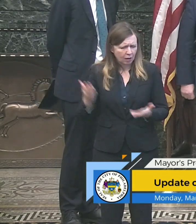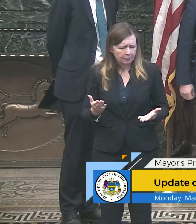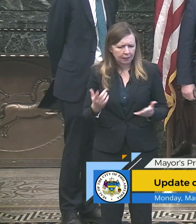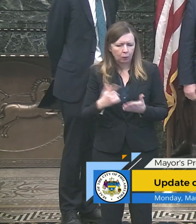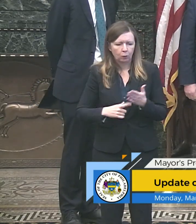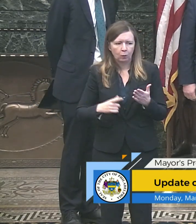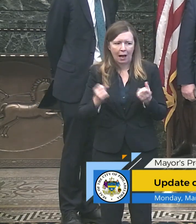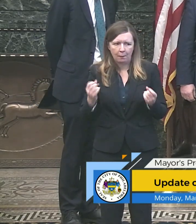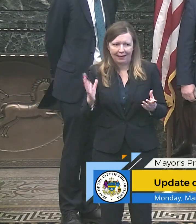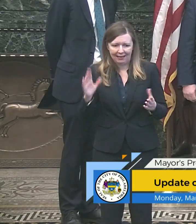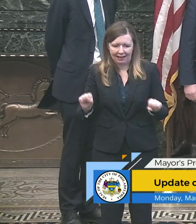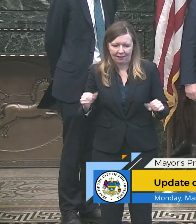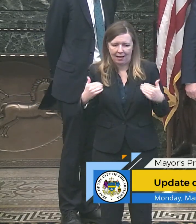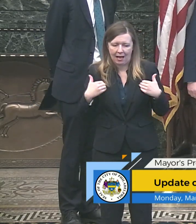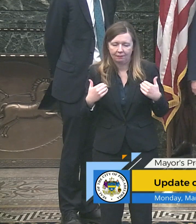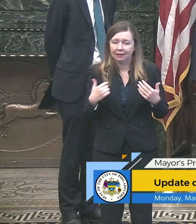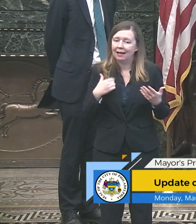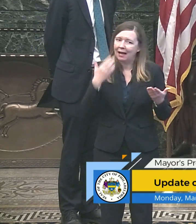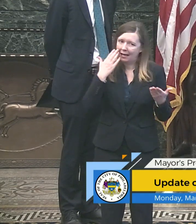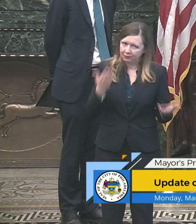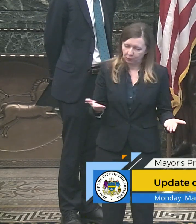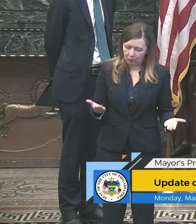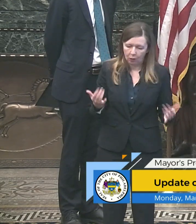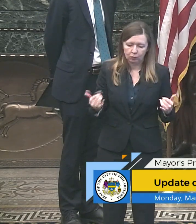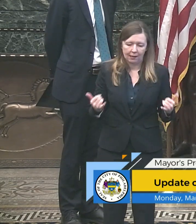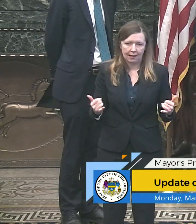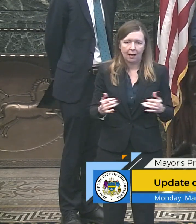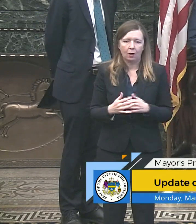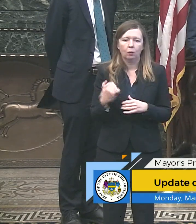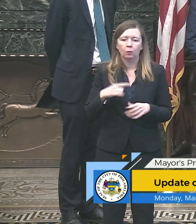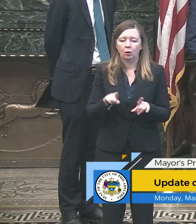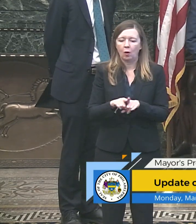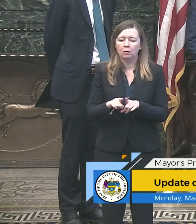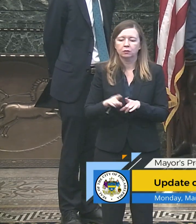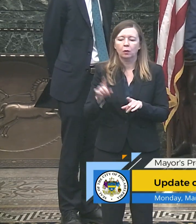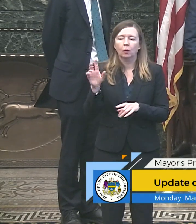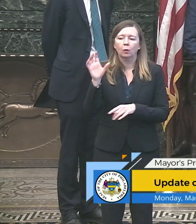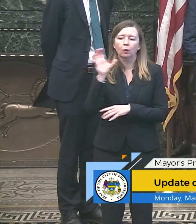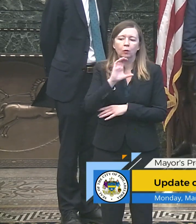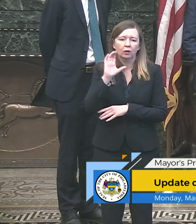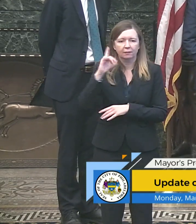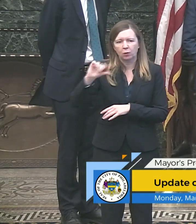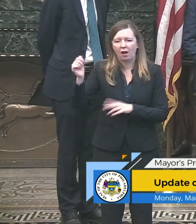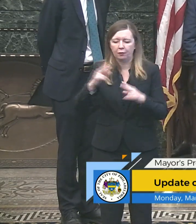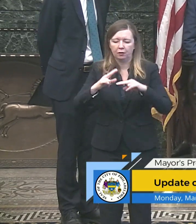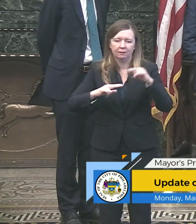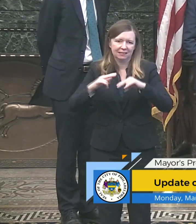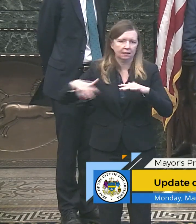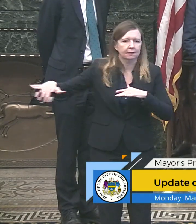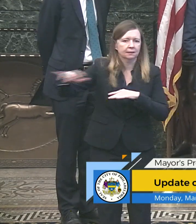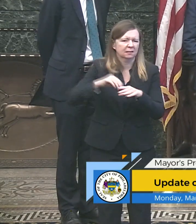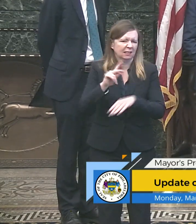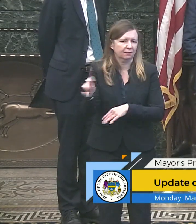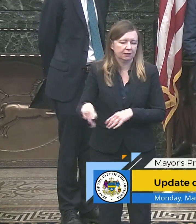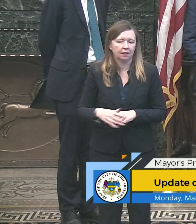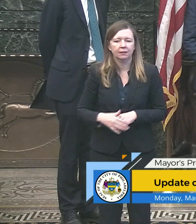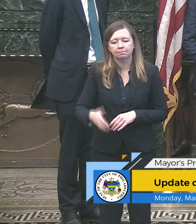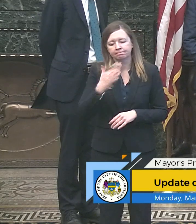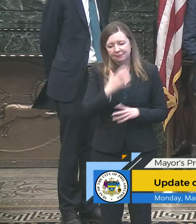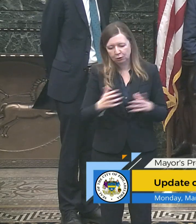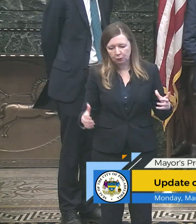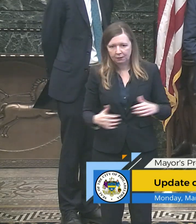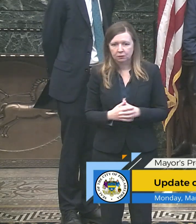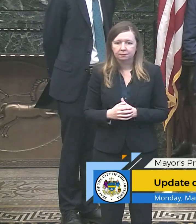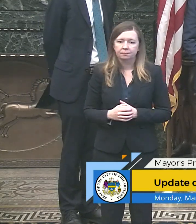be? I can't speak to the capacity increase at this point. We're also looking at other facilities in the city as well. Got it. Thank you so much.